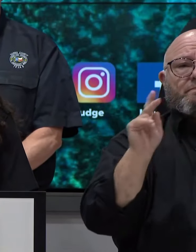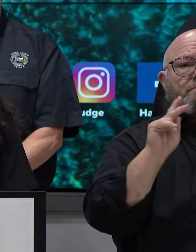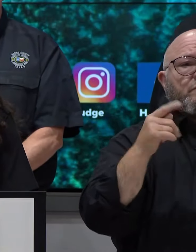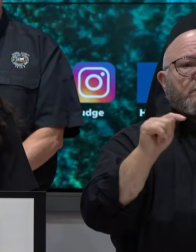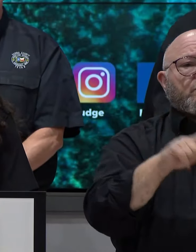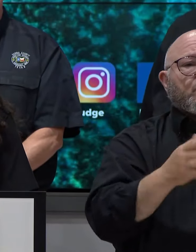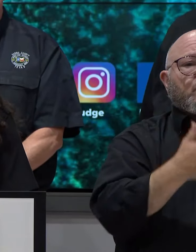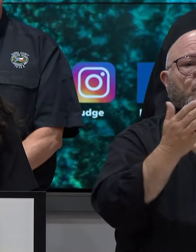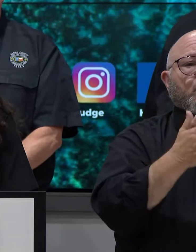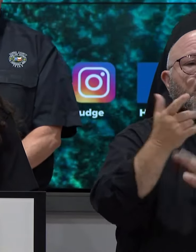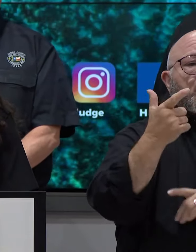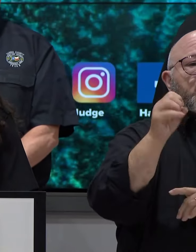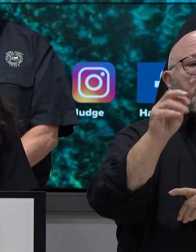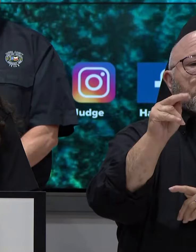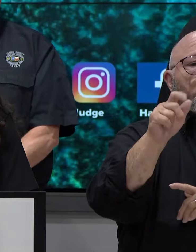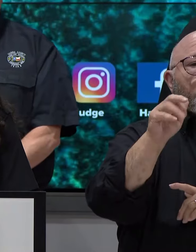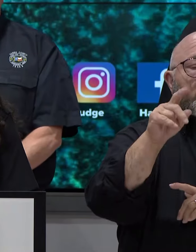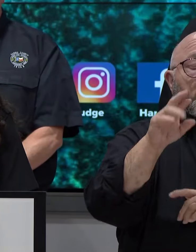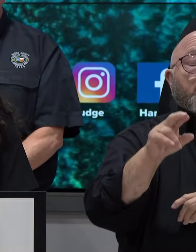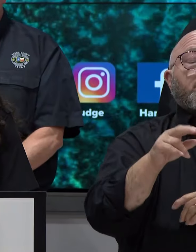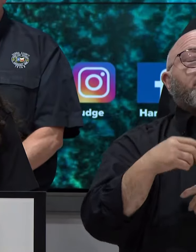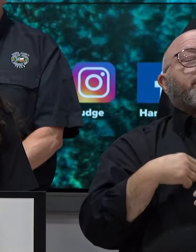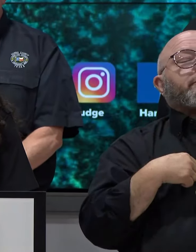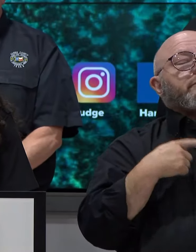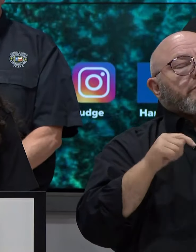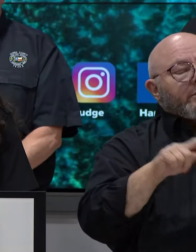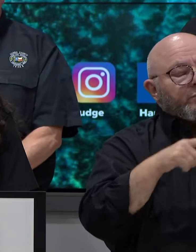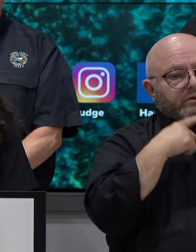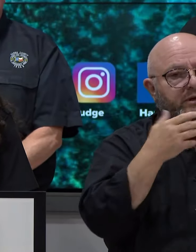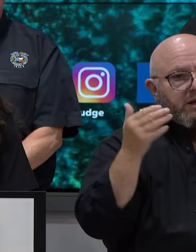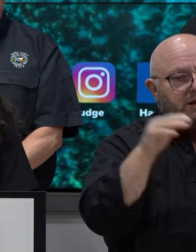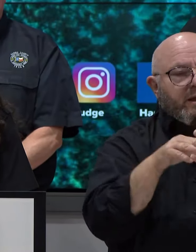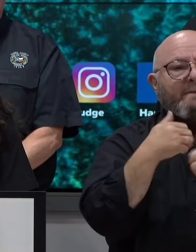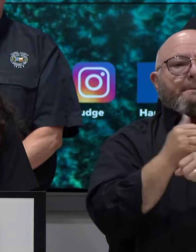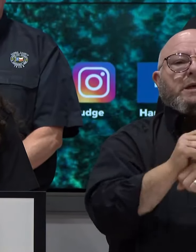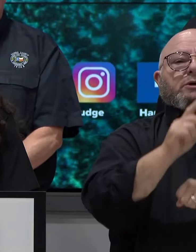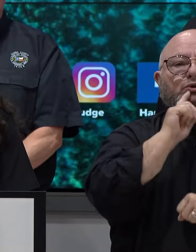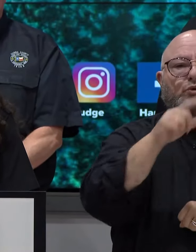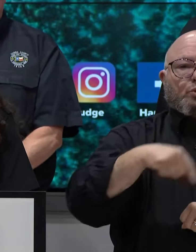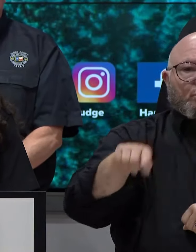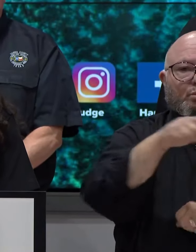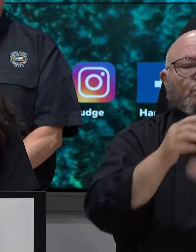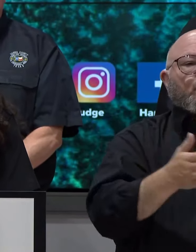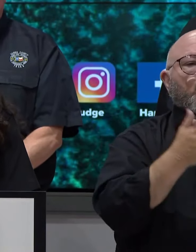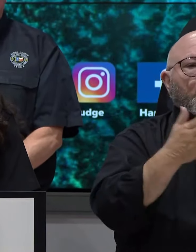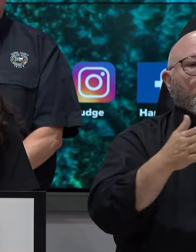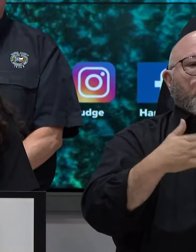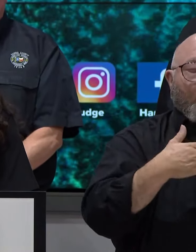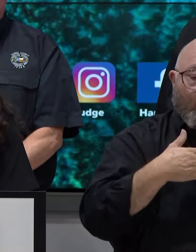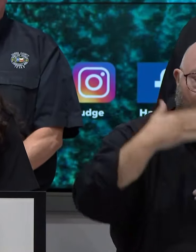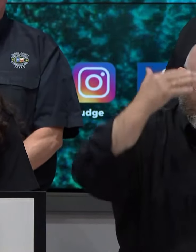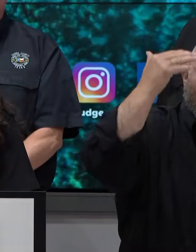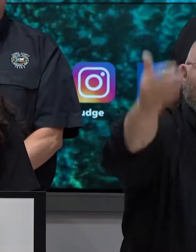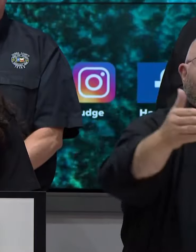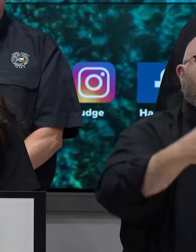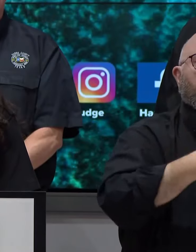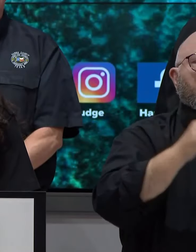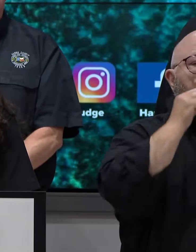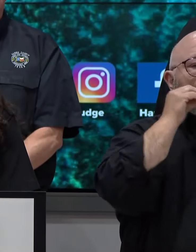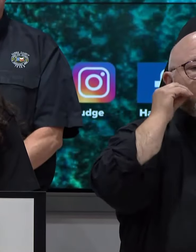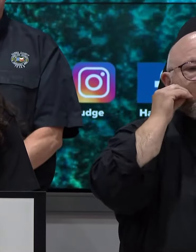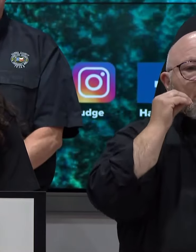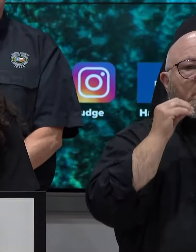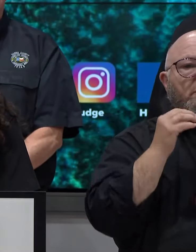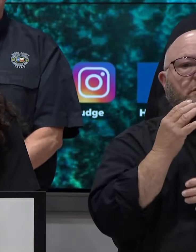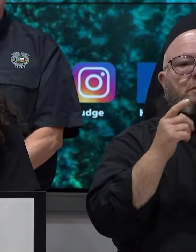run generators, and it bears repeating that make sure that you run them well away from your home.